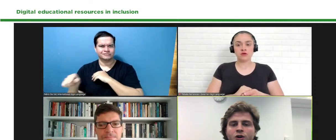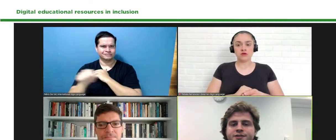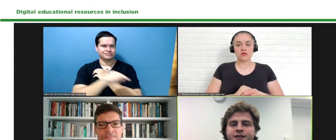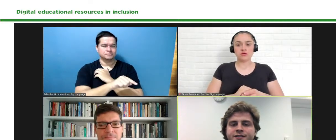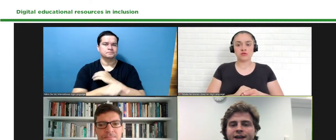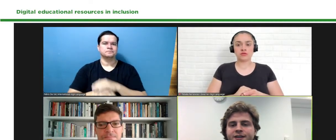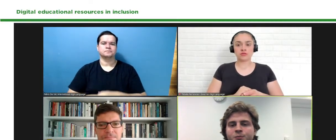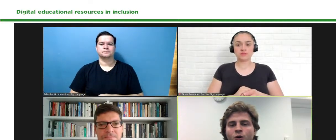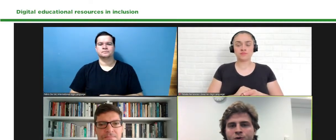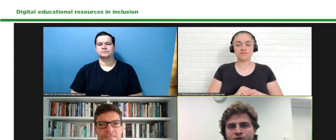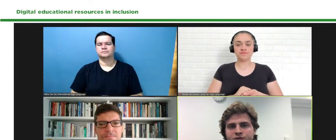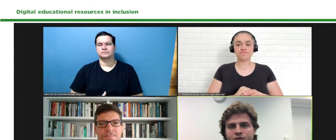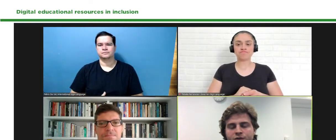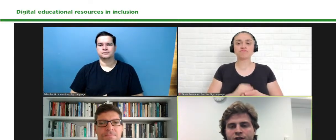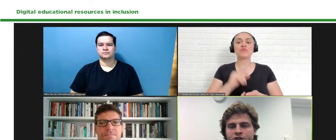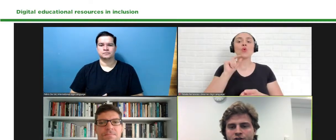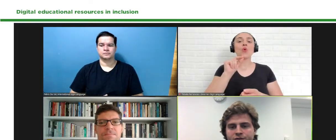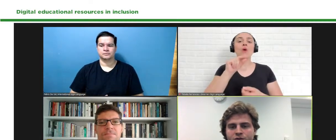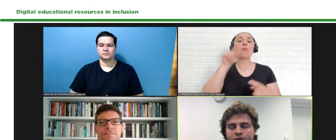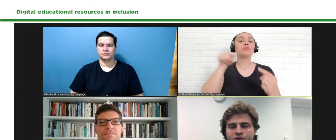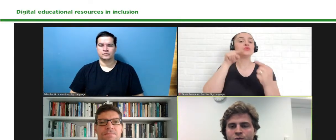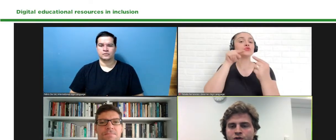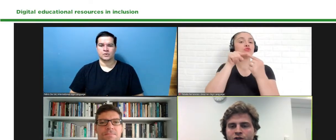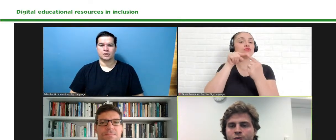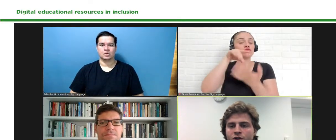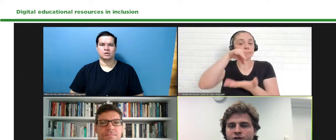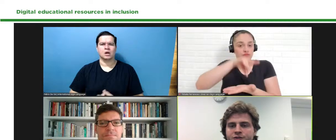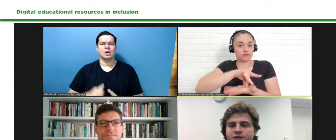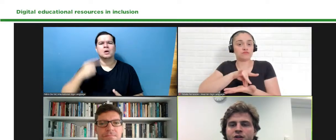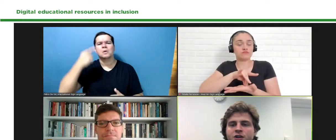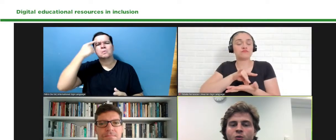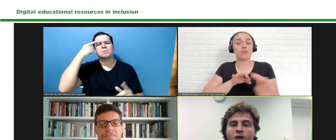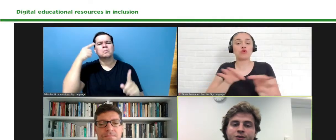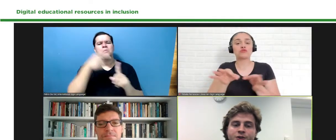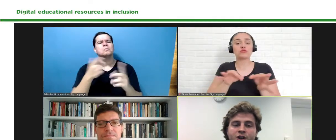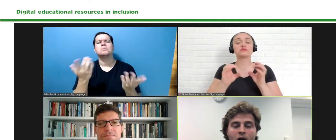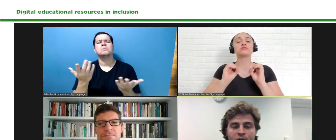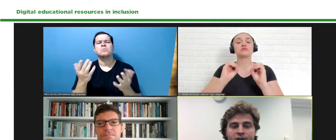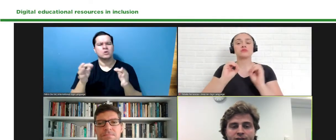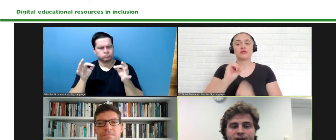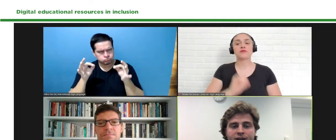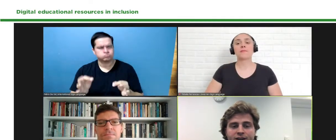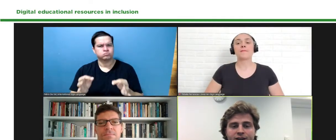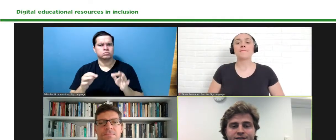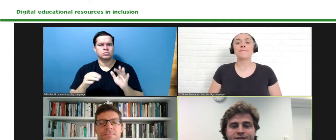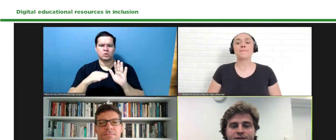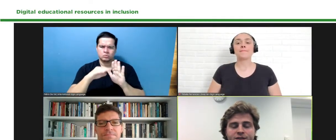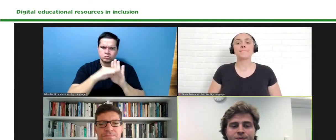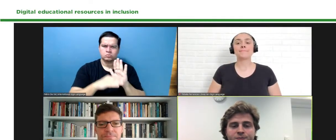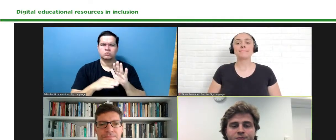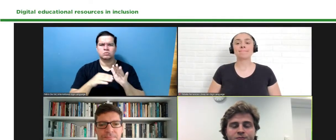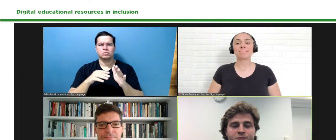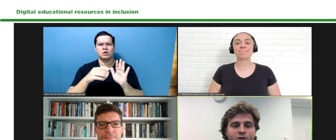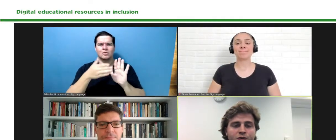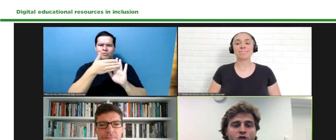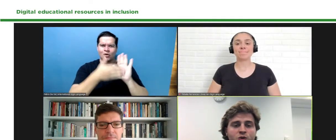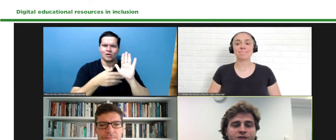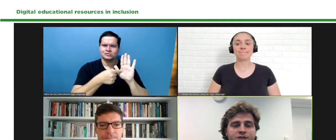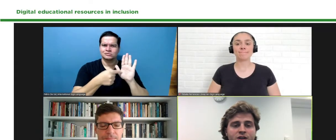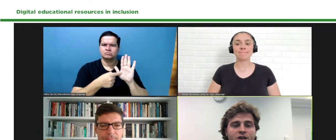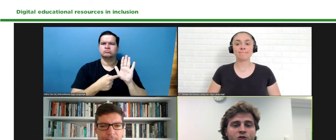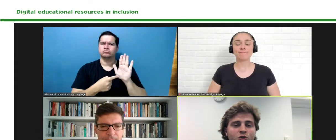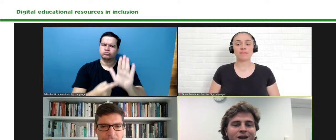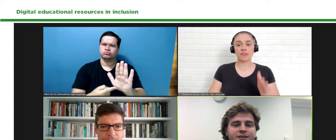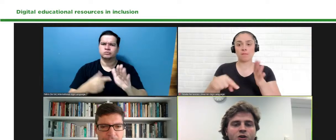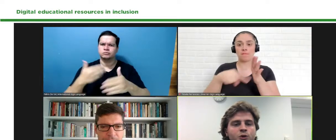So what is the exact purpose of the initiative of the Zero Project communities? Well, there are a couple, and the first one